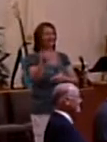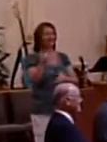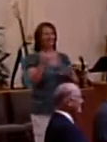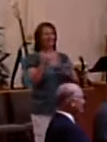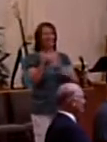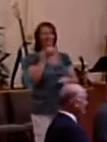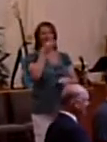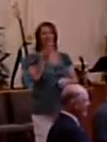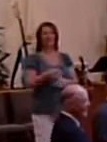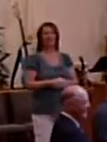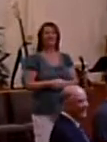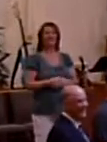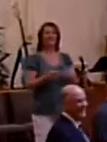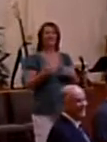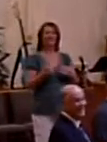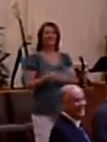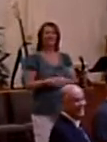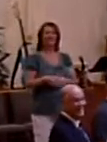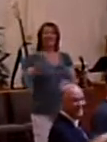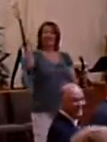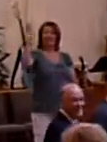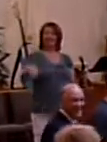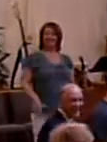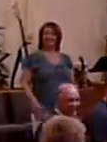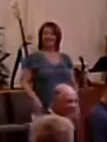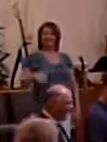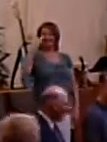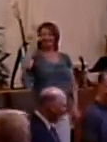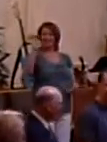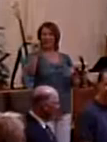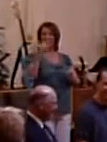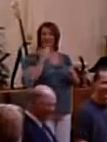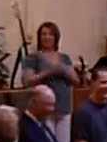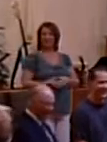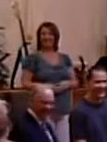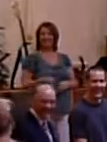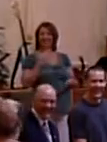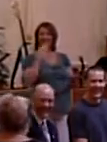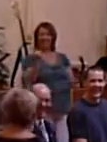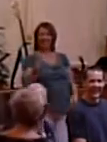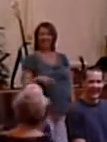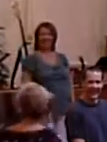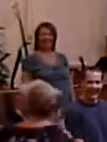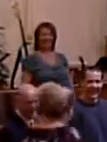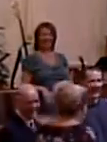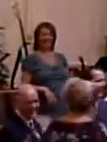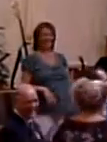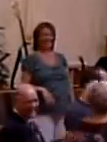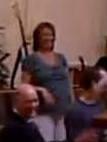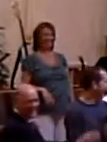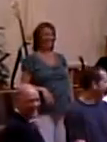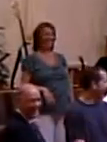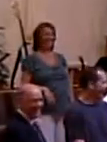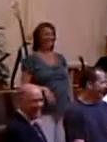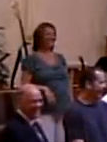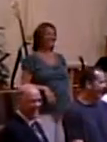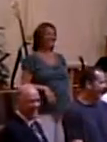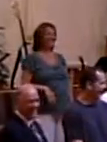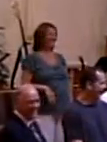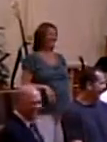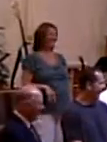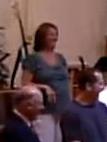So anyway, hey, you doing all right? Yeah. Thanks for coming in. How's all those kids?